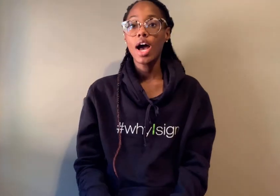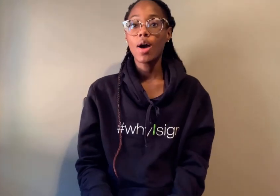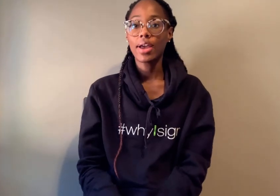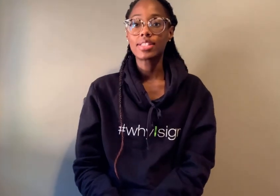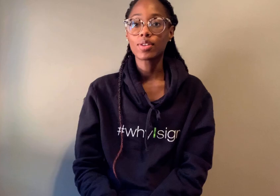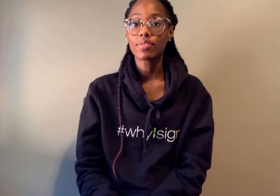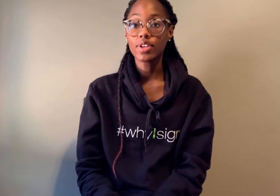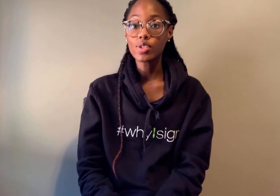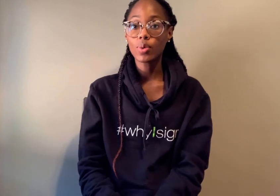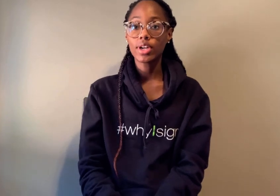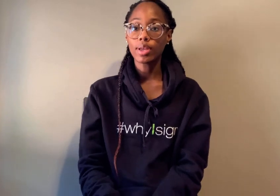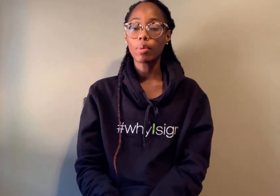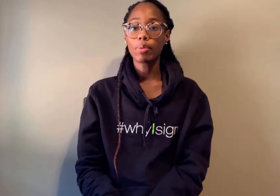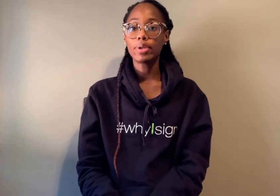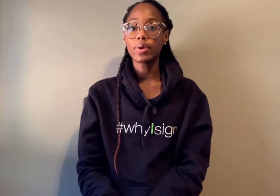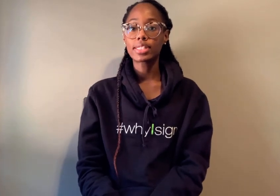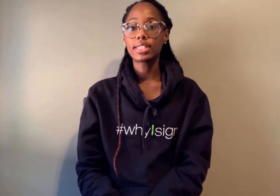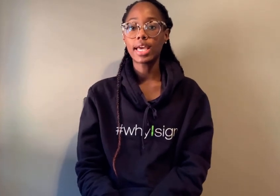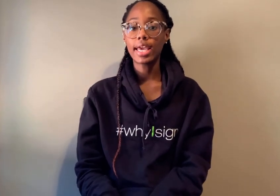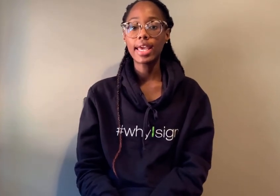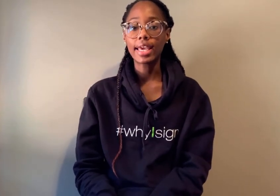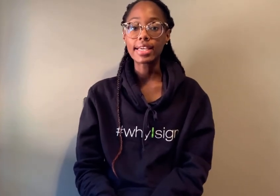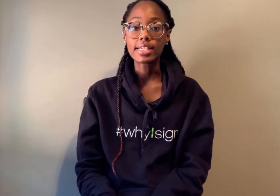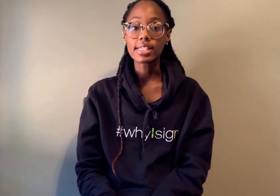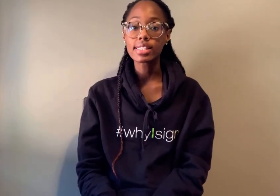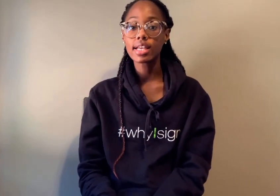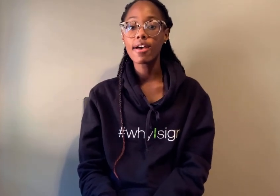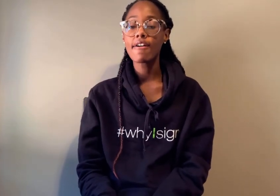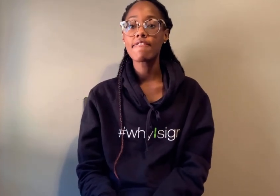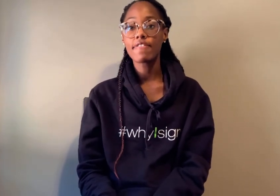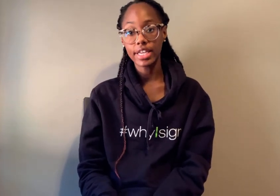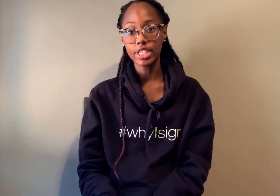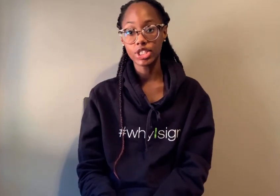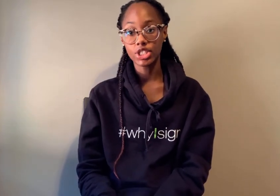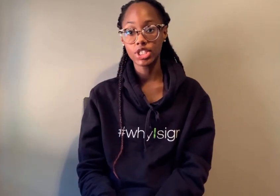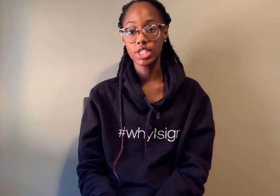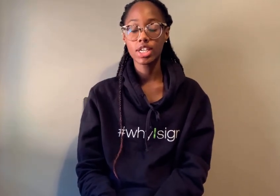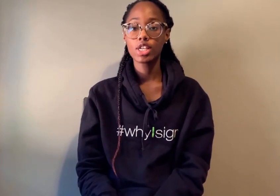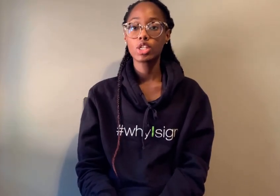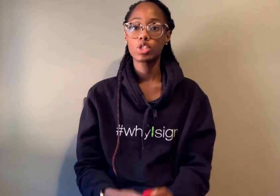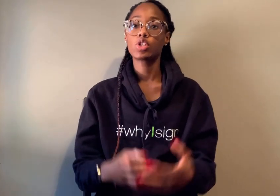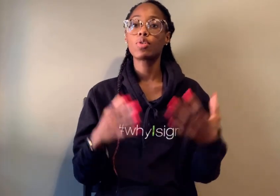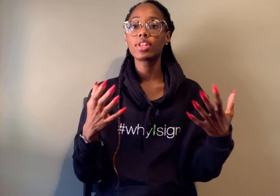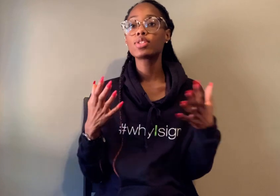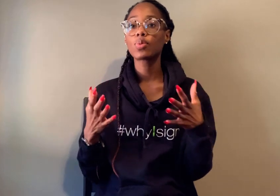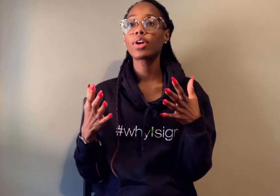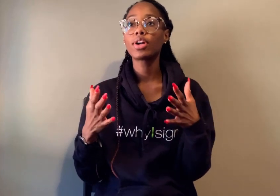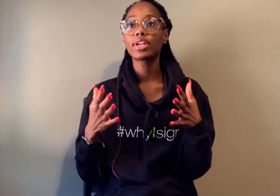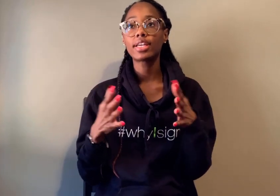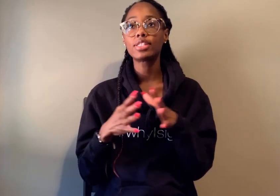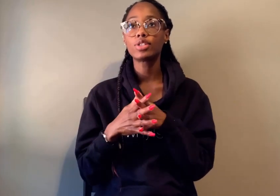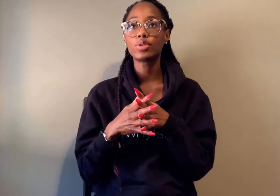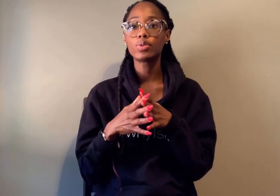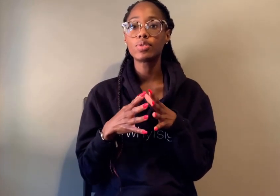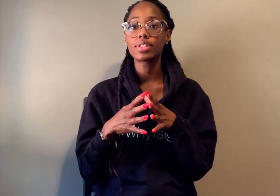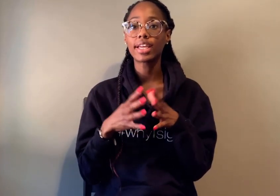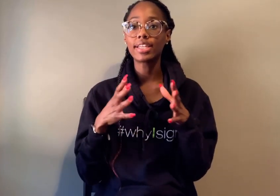Okay, so the first word that we will be doing today is finished. So this word is used in